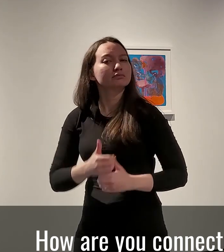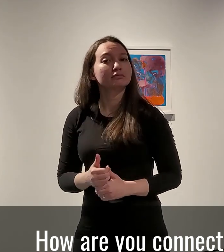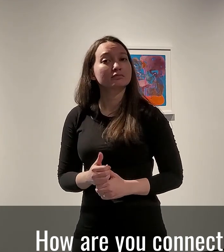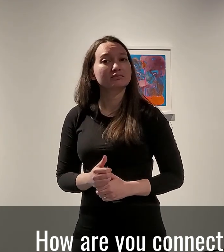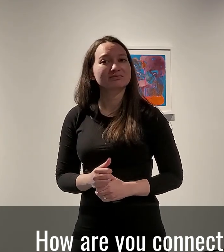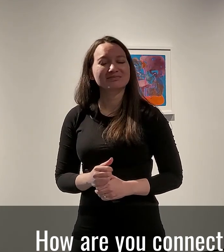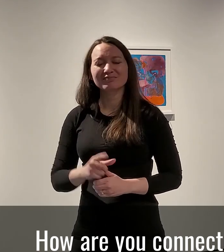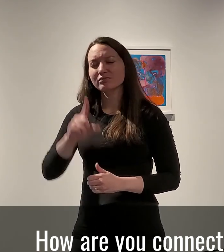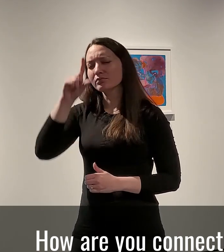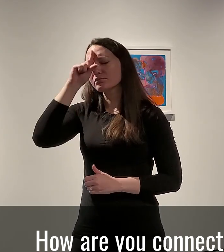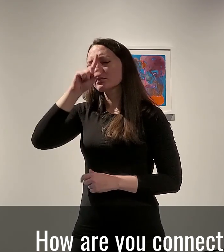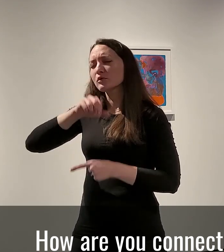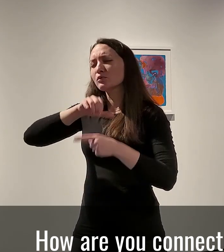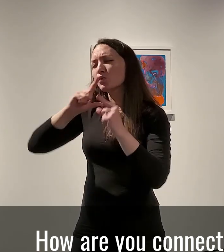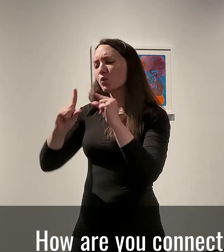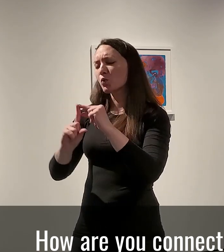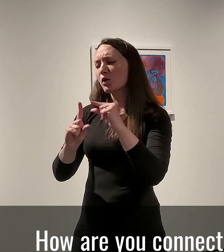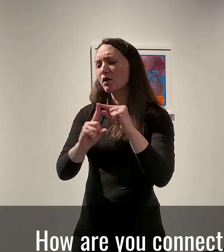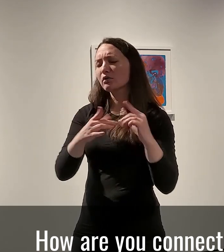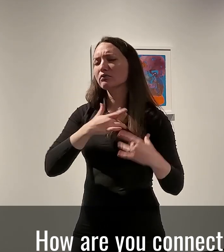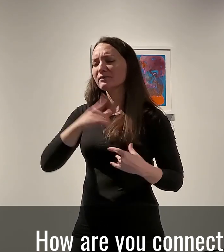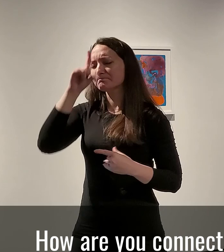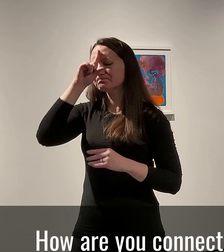What words do you associate with water?